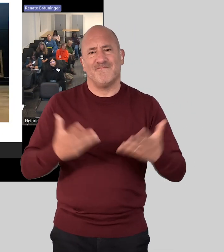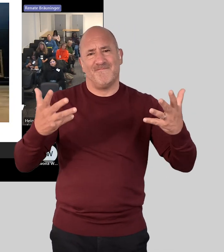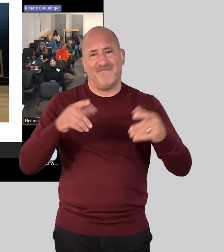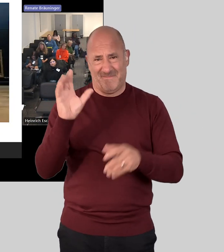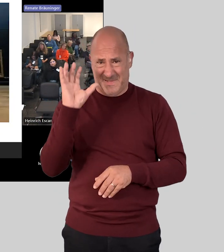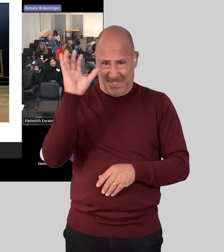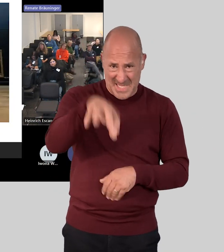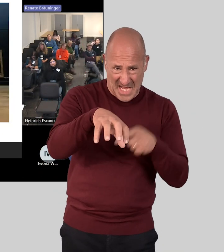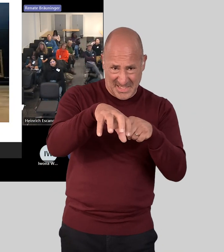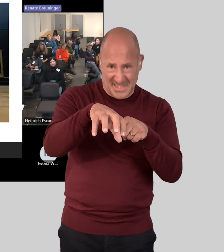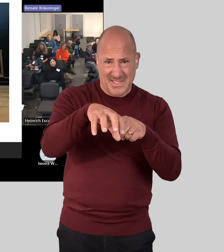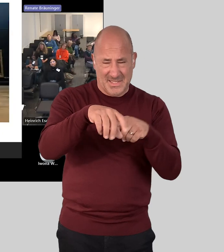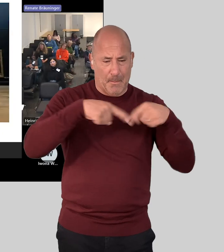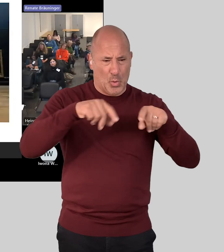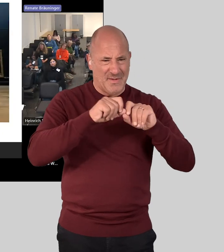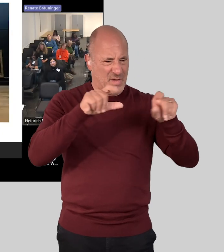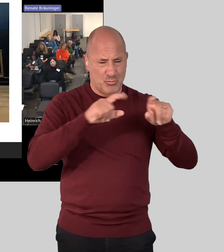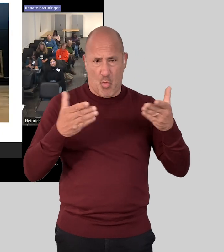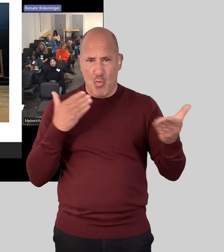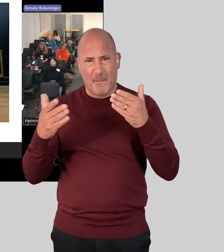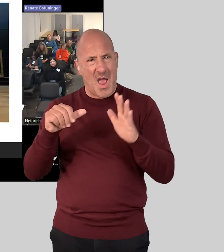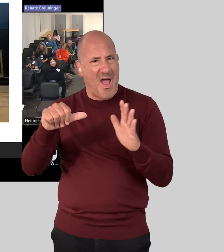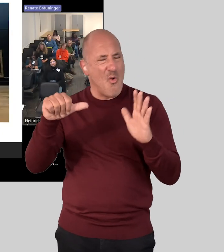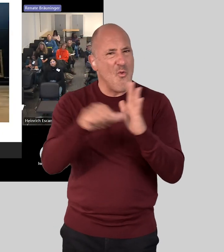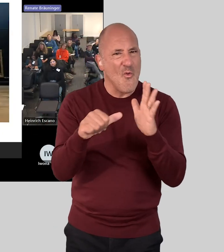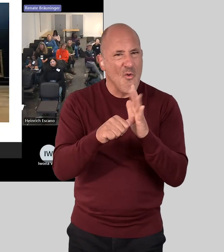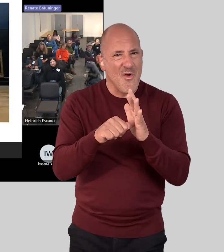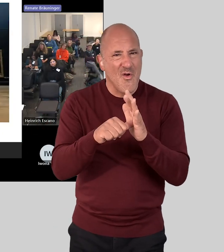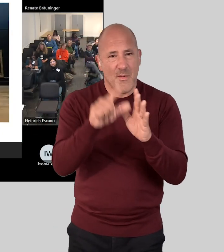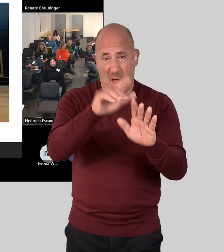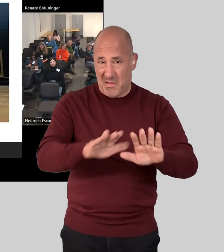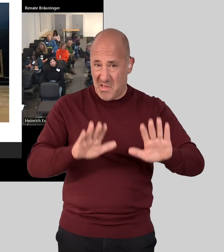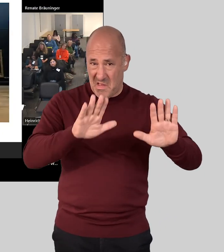a site-specific work with a music video.